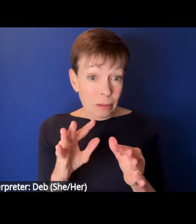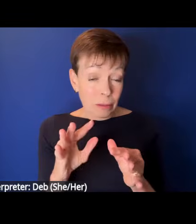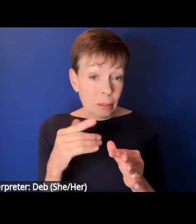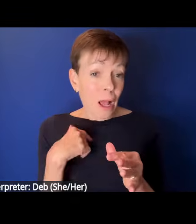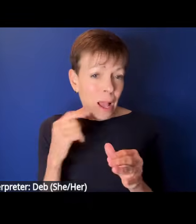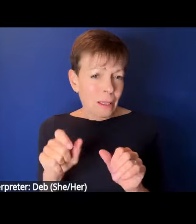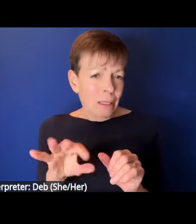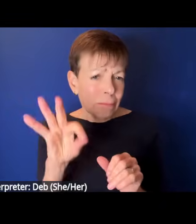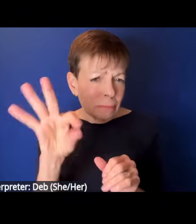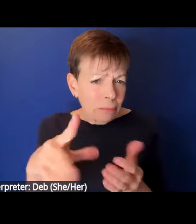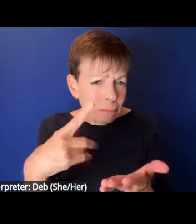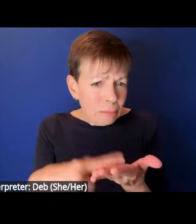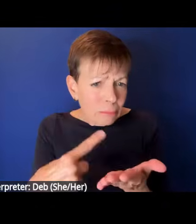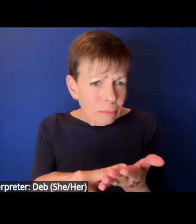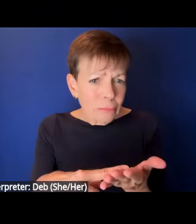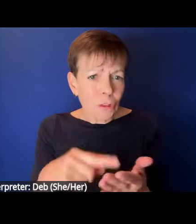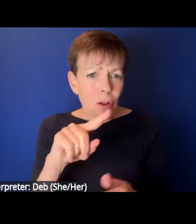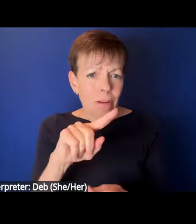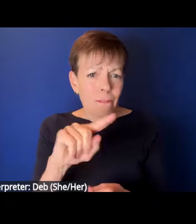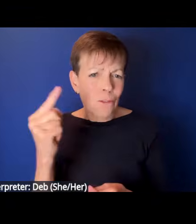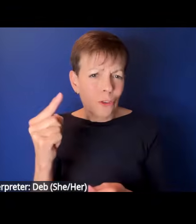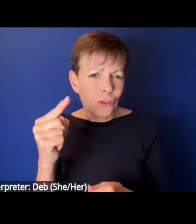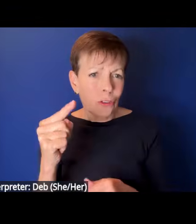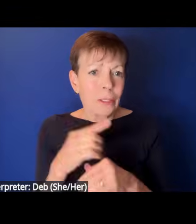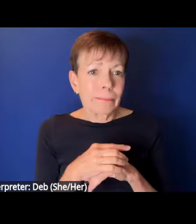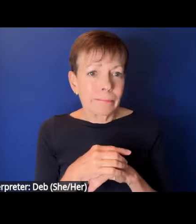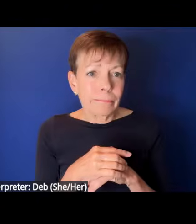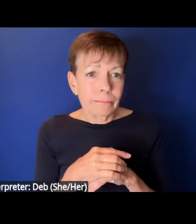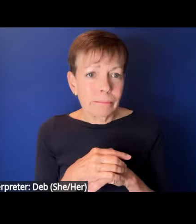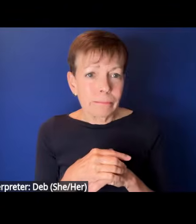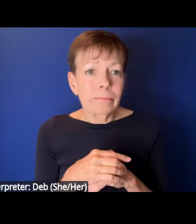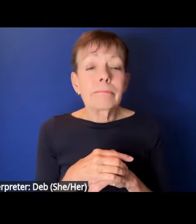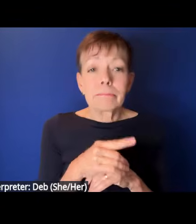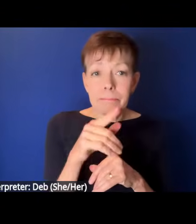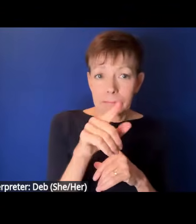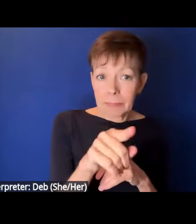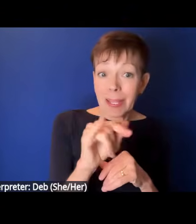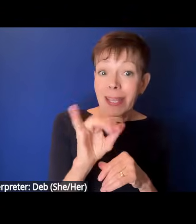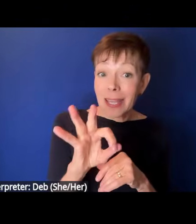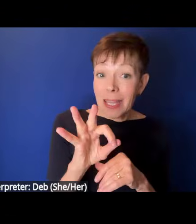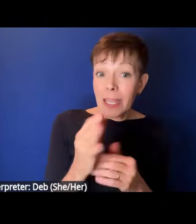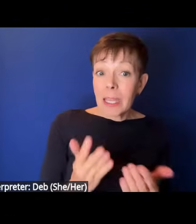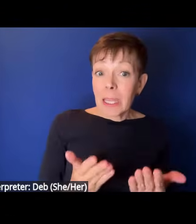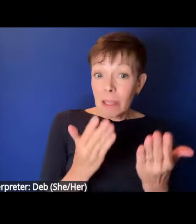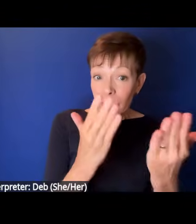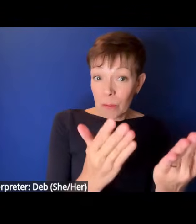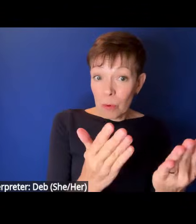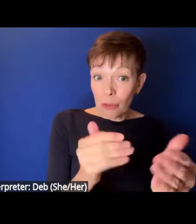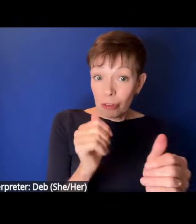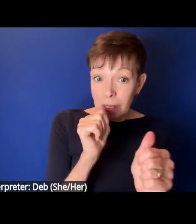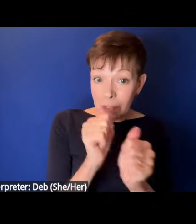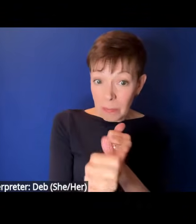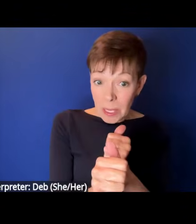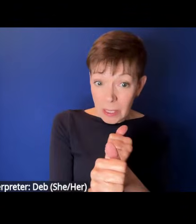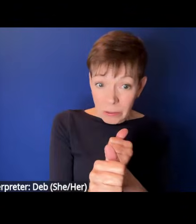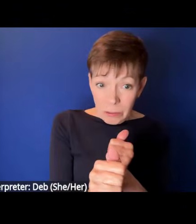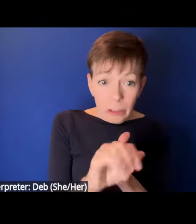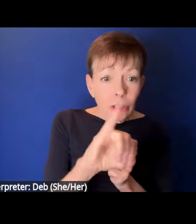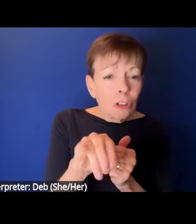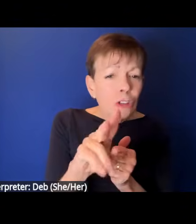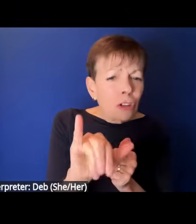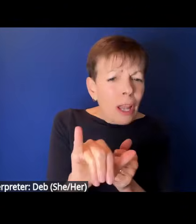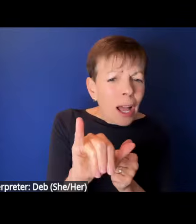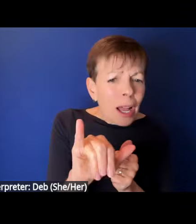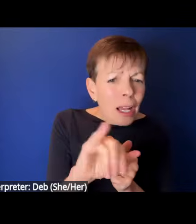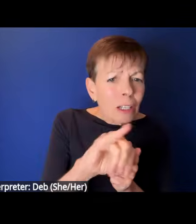understand? Yeah, Okay. so everything we provided, the motions passed by the board by July 1st to give some time to